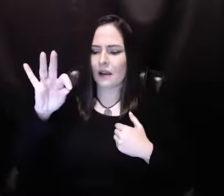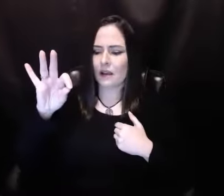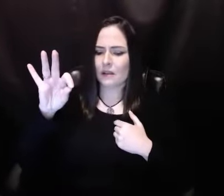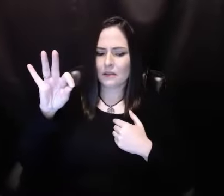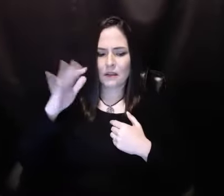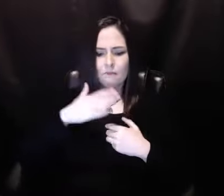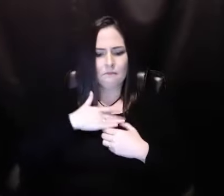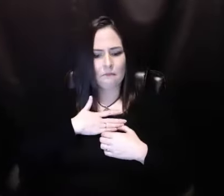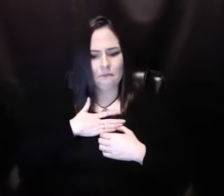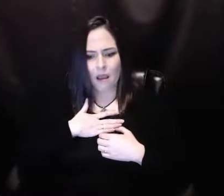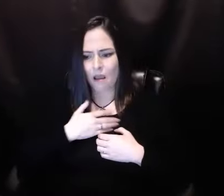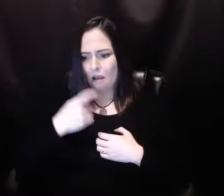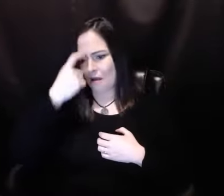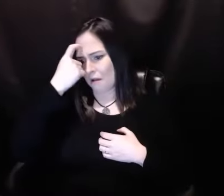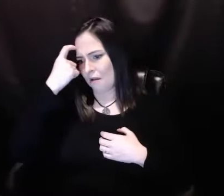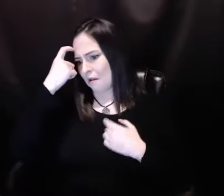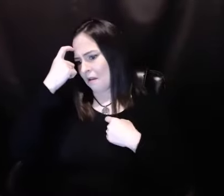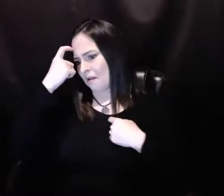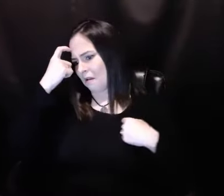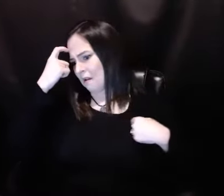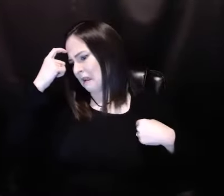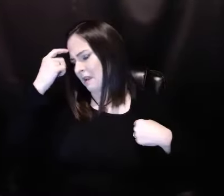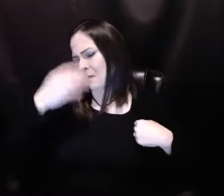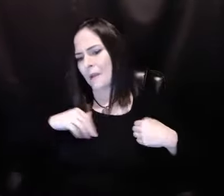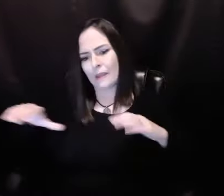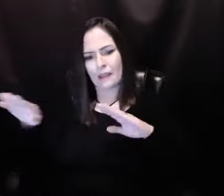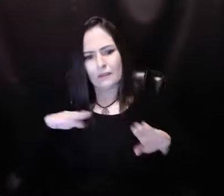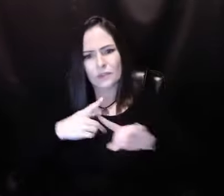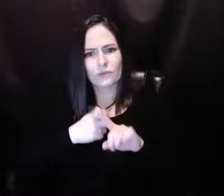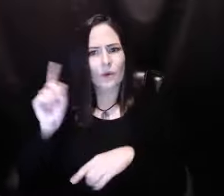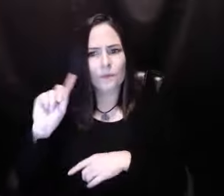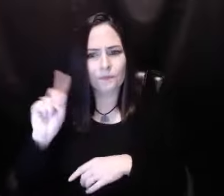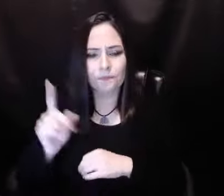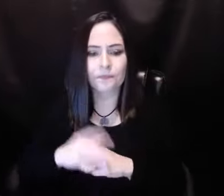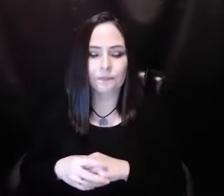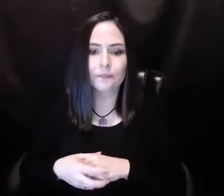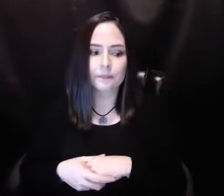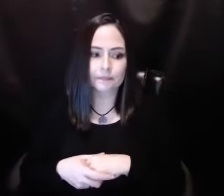and to discover where all my trauma and behavior comes from.